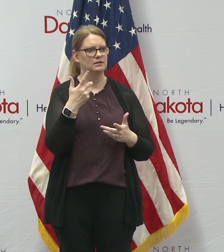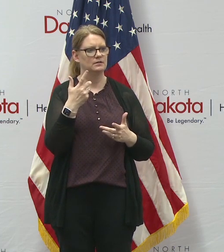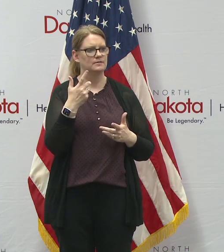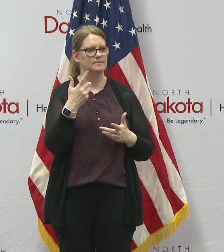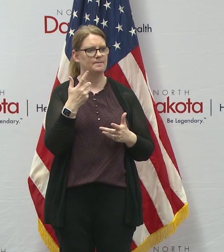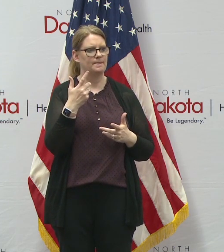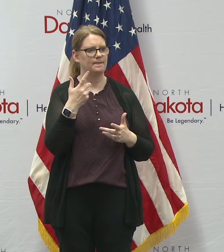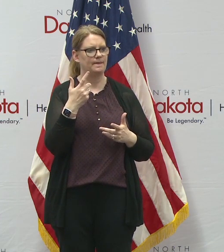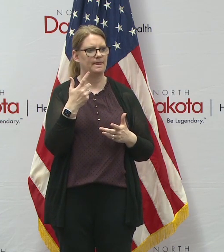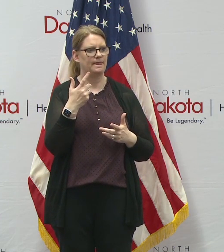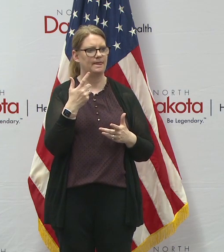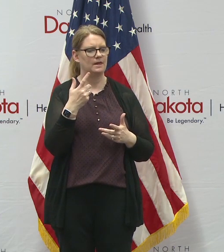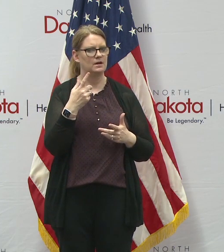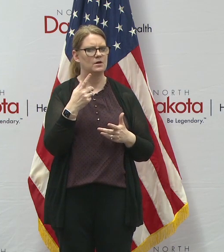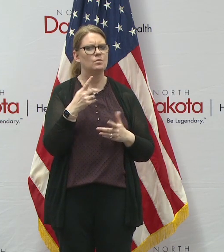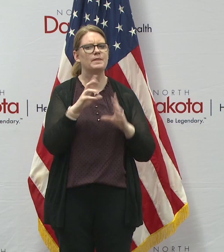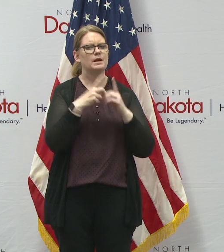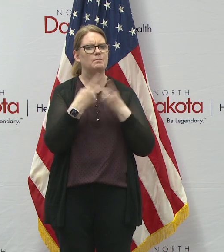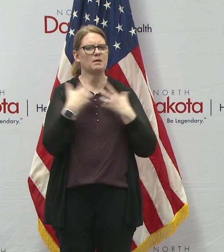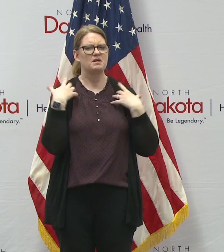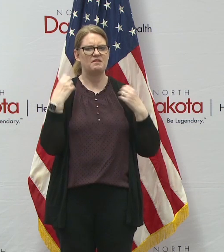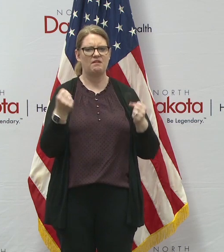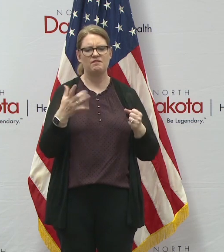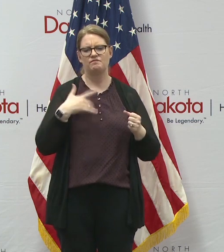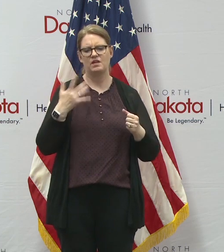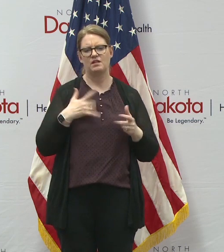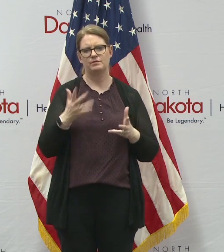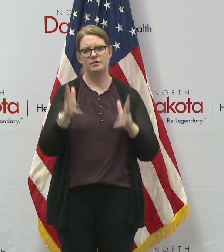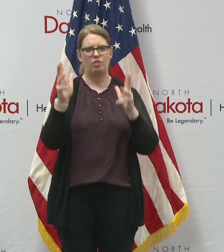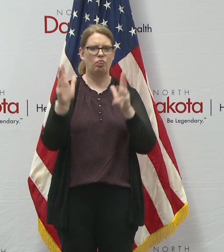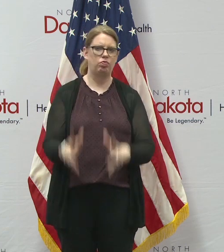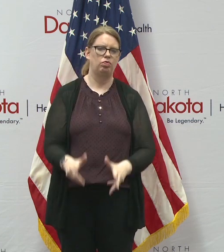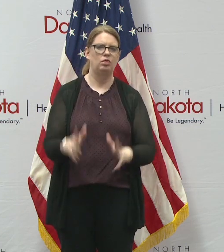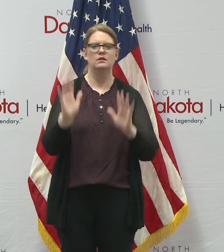consider abandoning contact tracing? Obviously, that's happened in